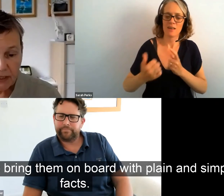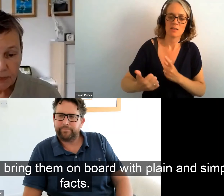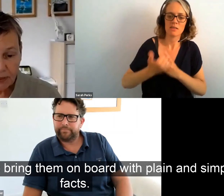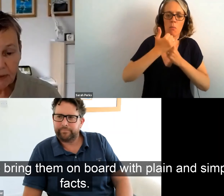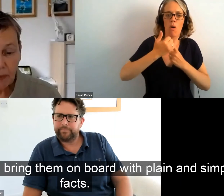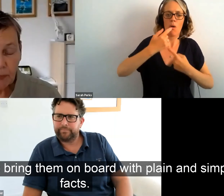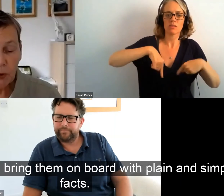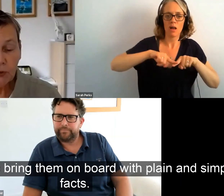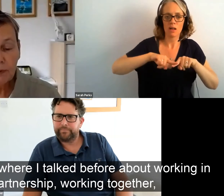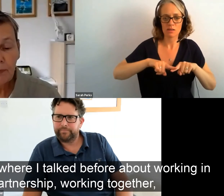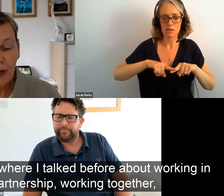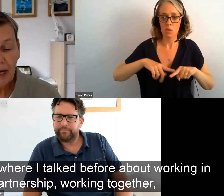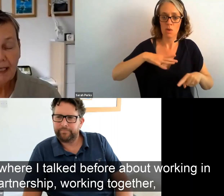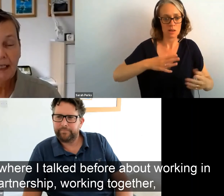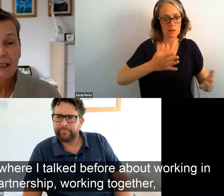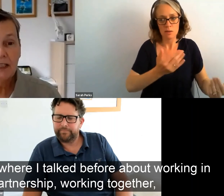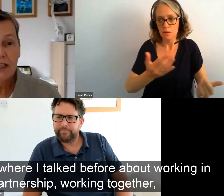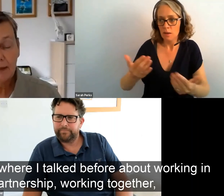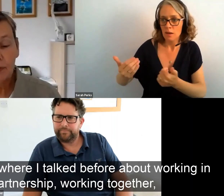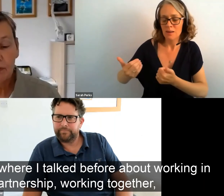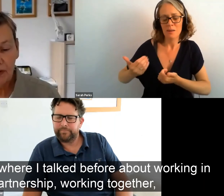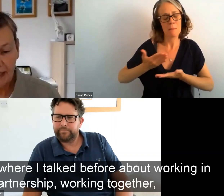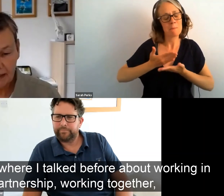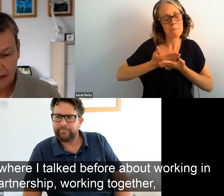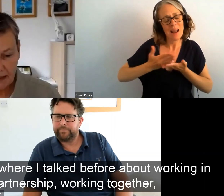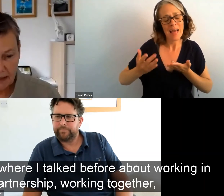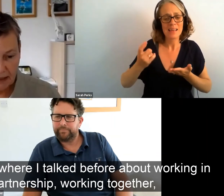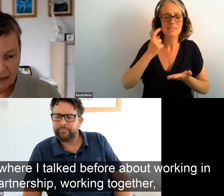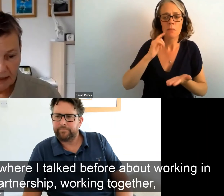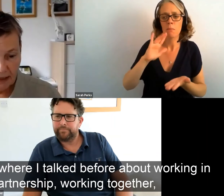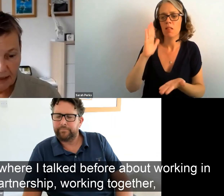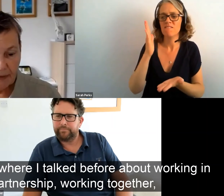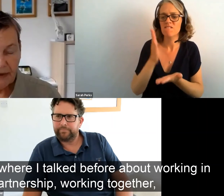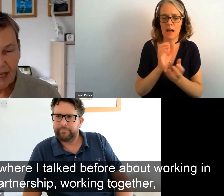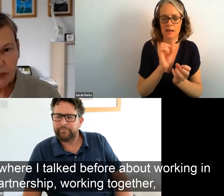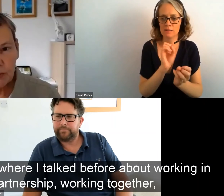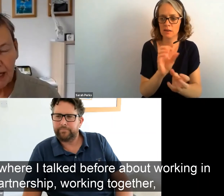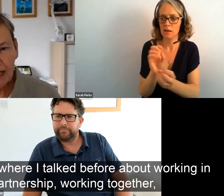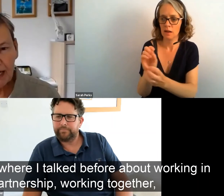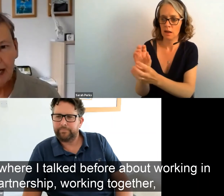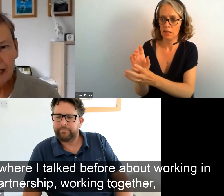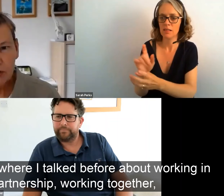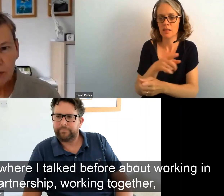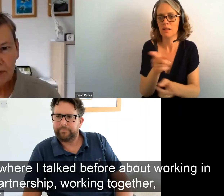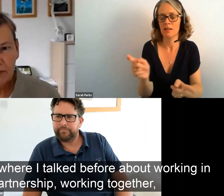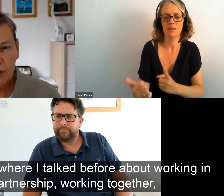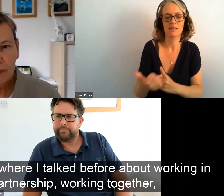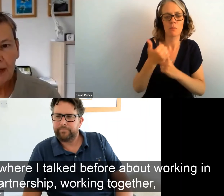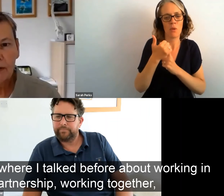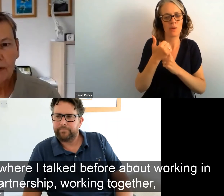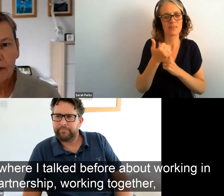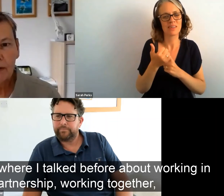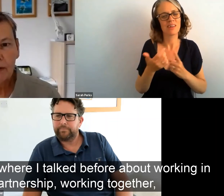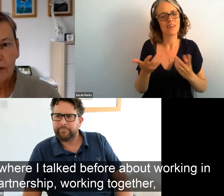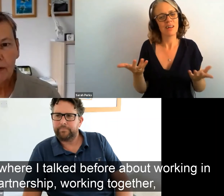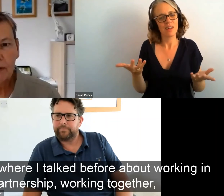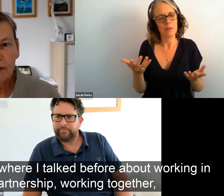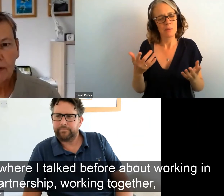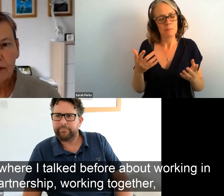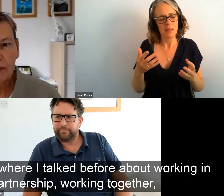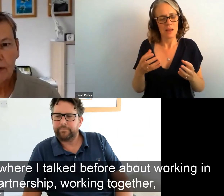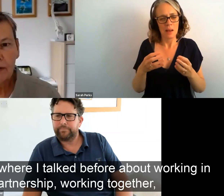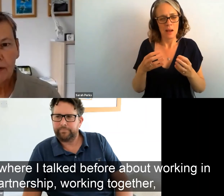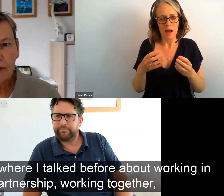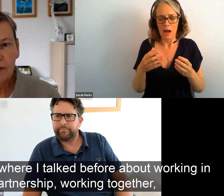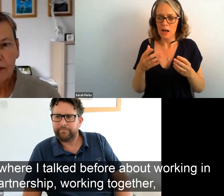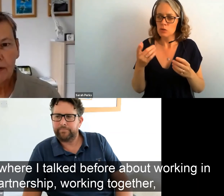We need to bring them on board with plain and simple facts. And that's where I talked before about